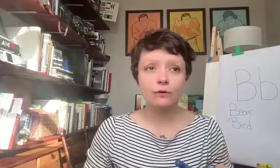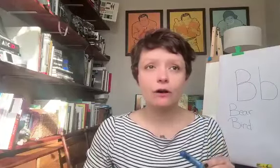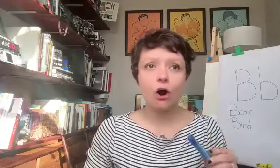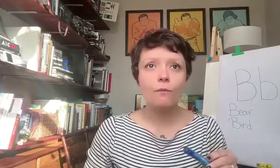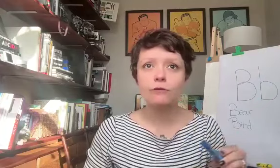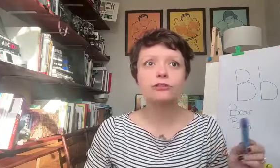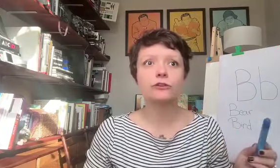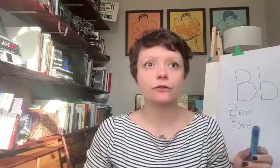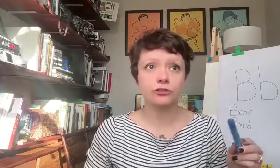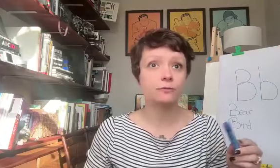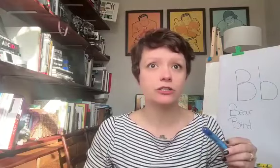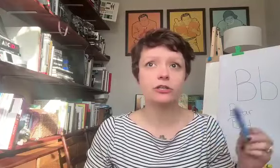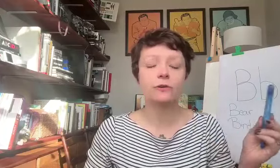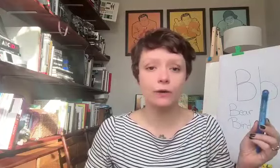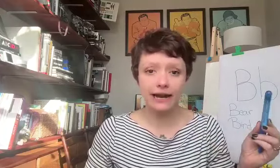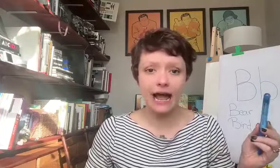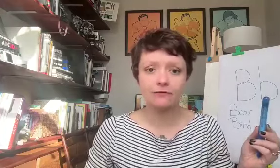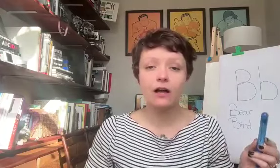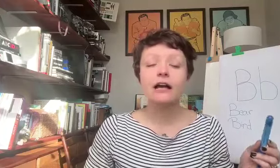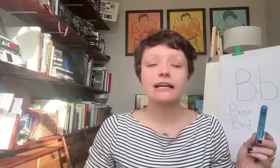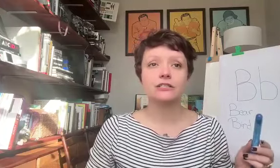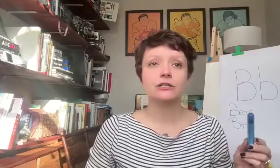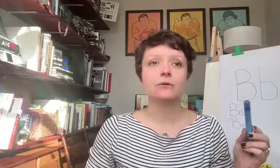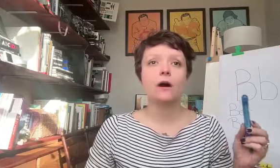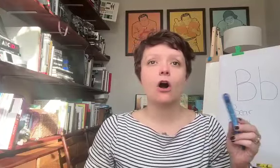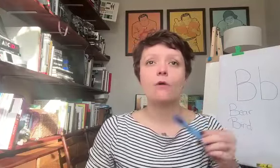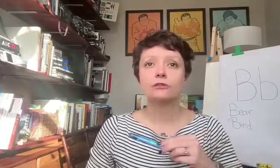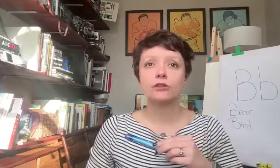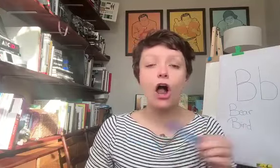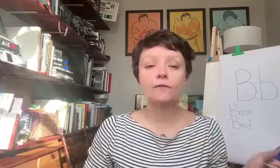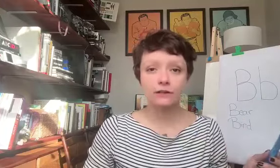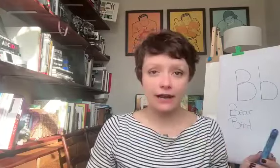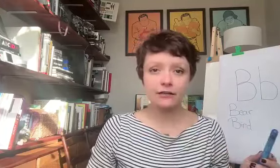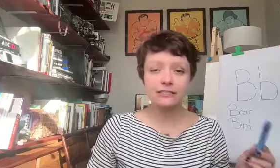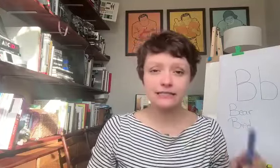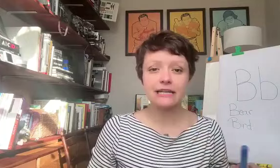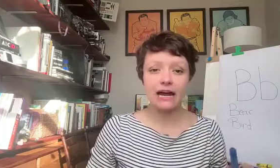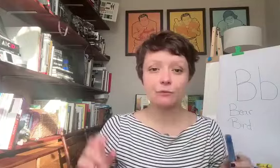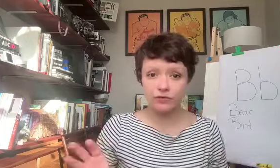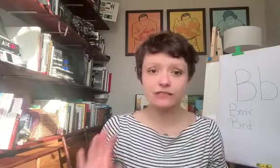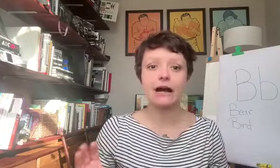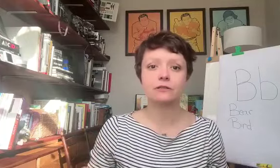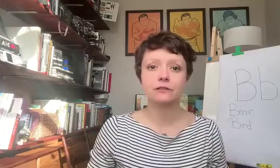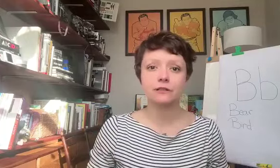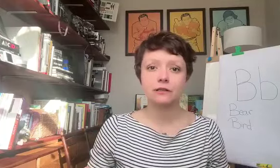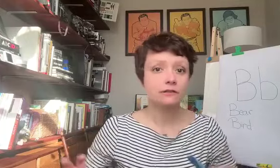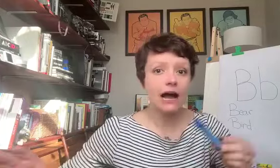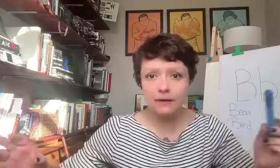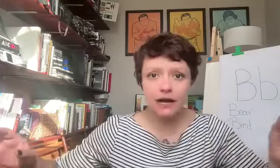joke, almost 2-year-old, she'll be 2 and a week and a half, can do almost all of her letters in sign with the sound. Not because